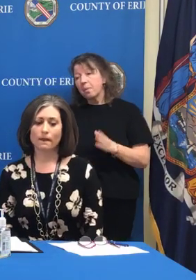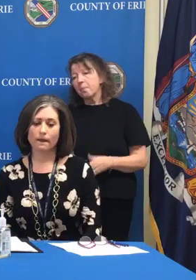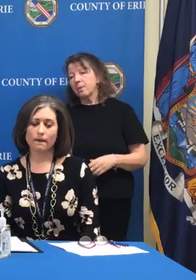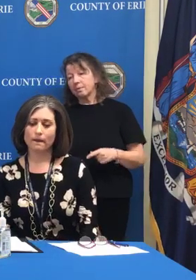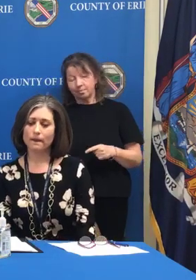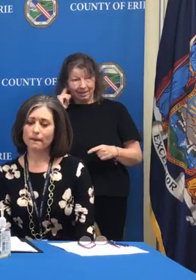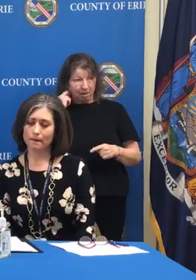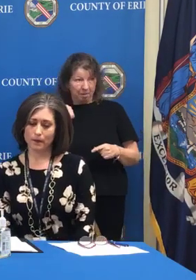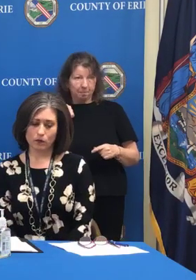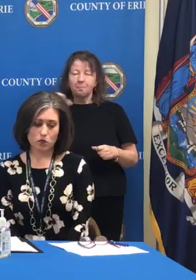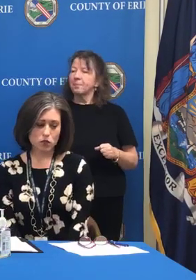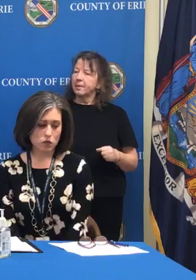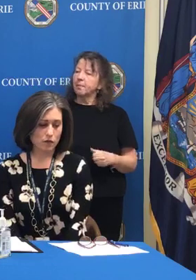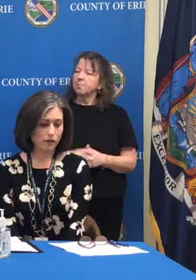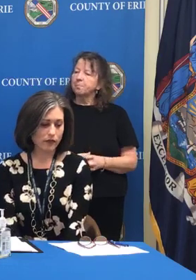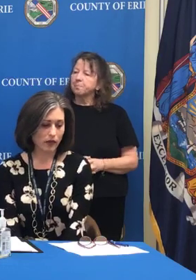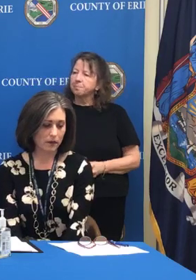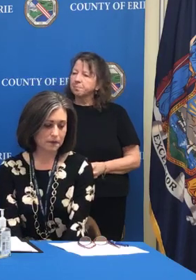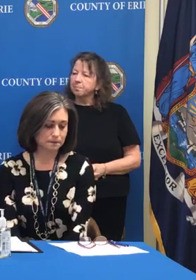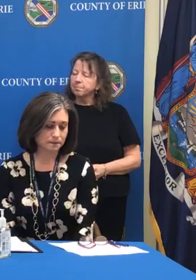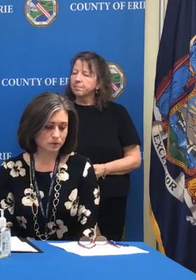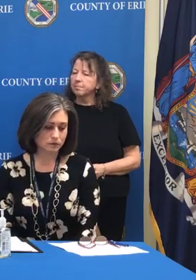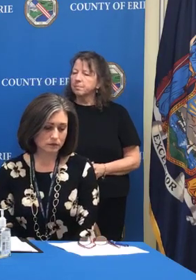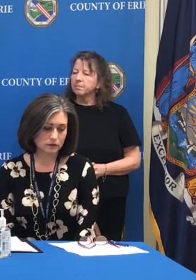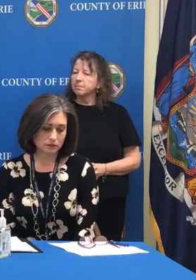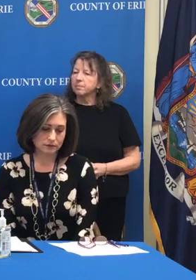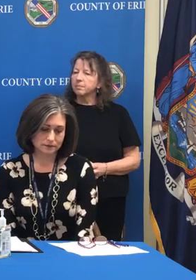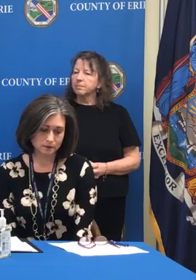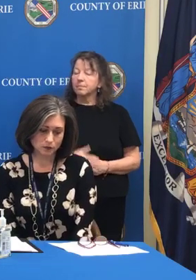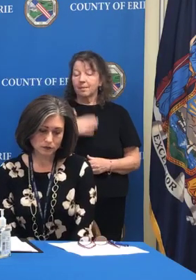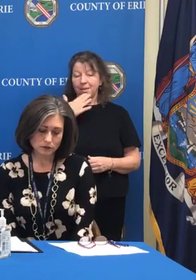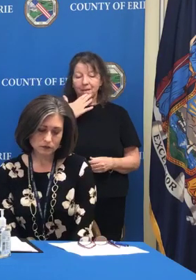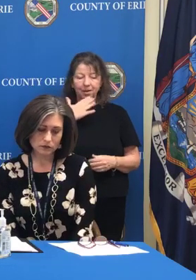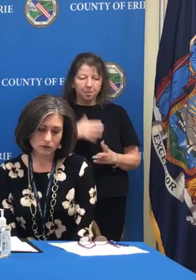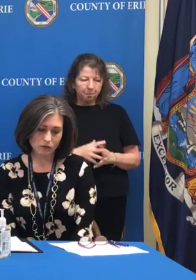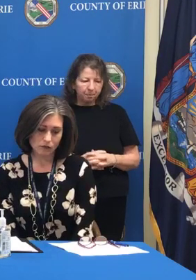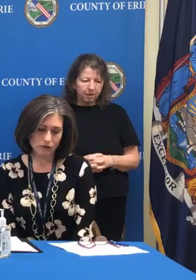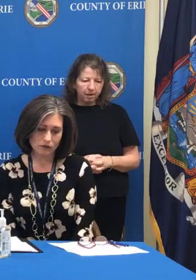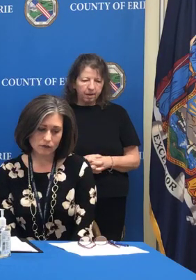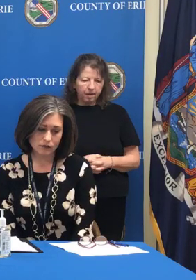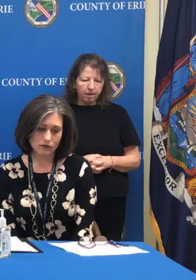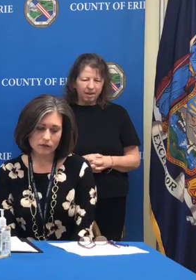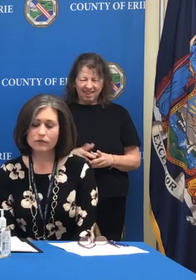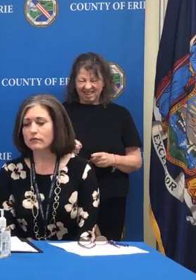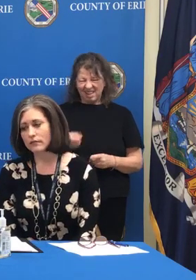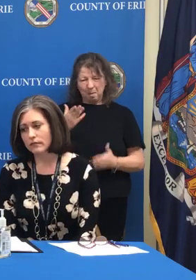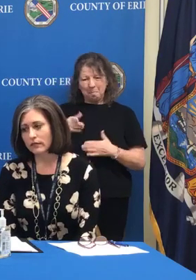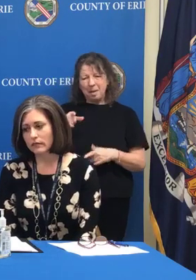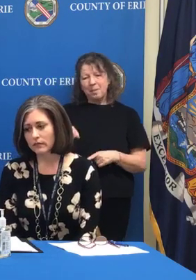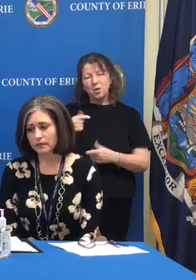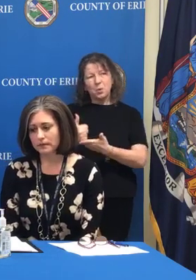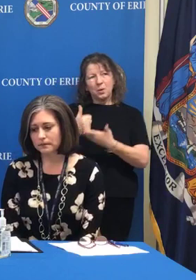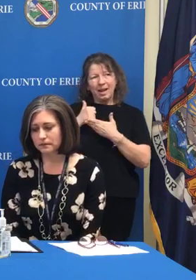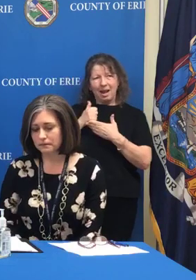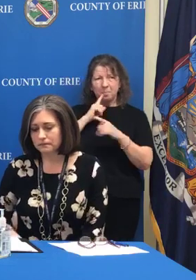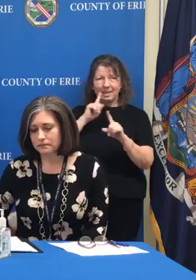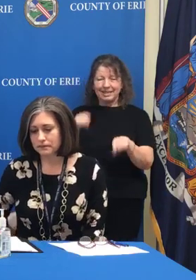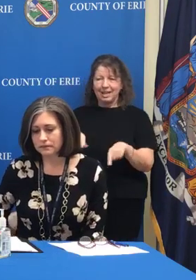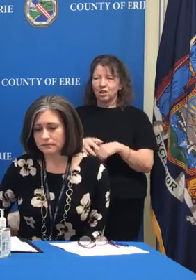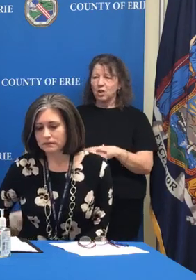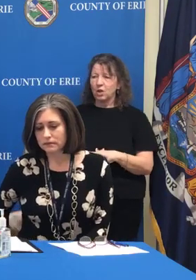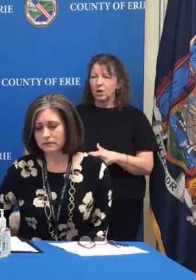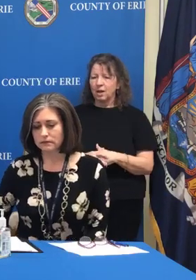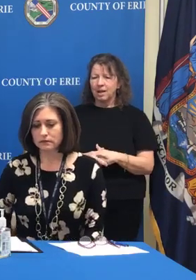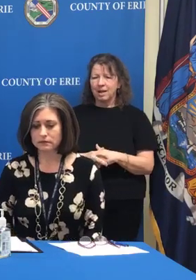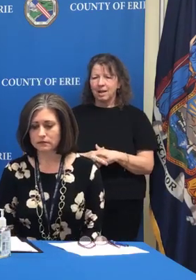Can you hear me? Yes, I can hear you. Okay, great, thank you. Jessica, maybe you can help with this. I've